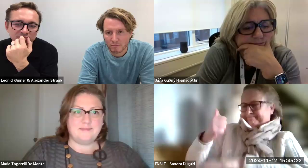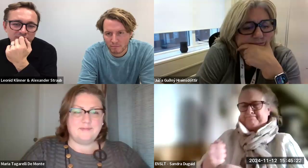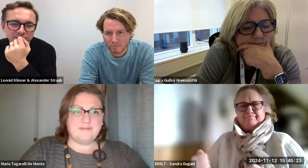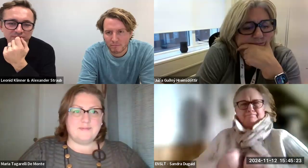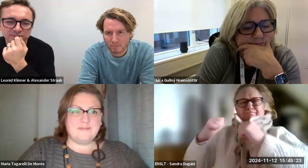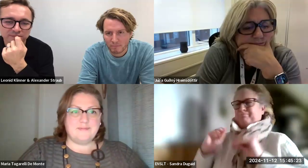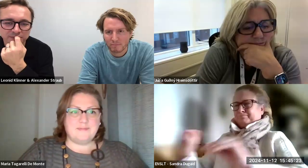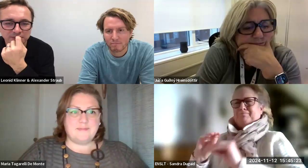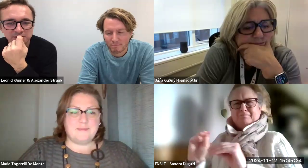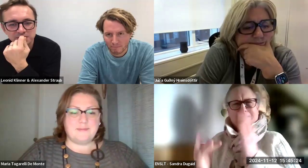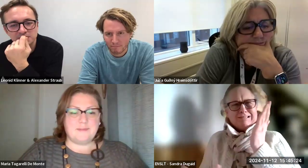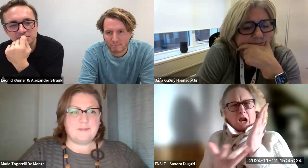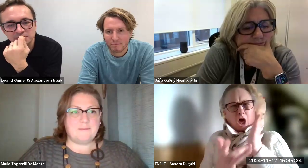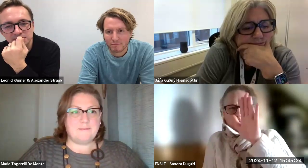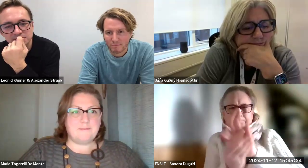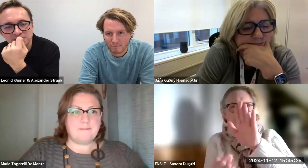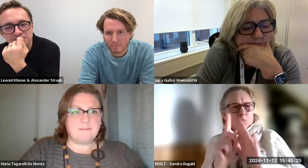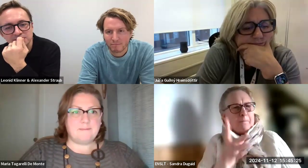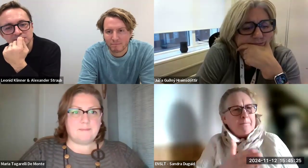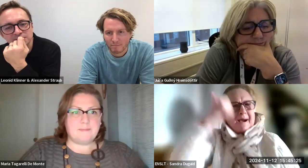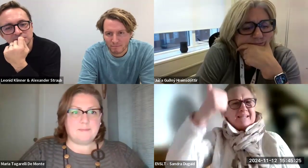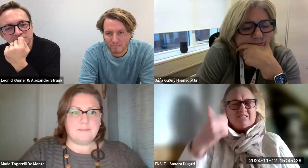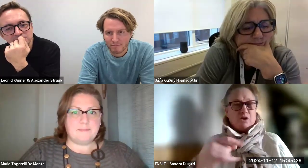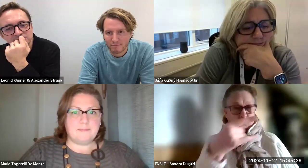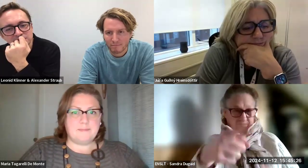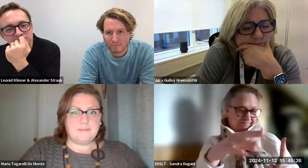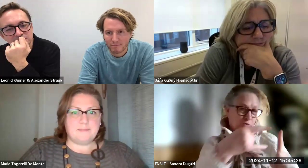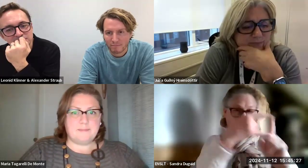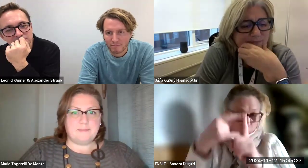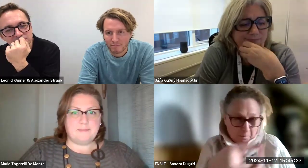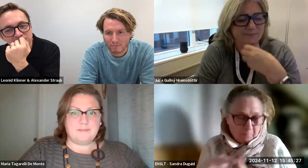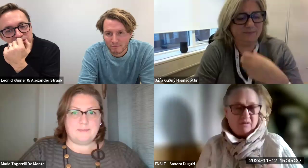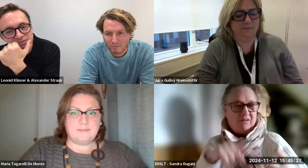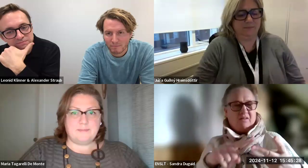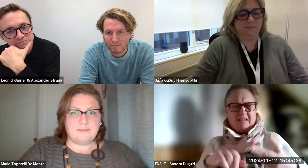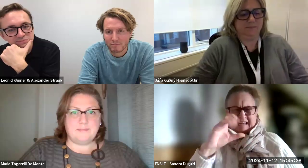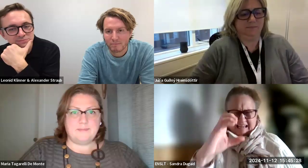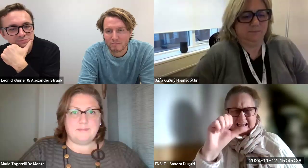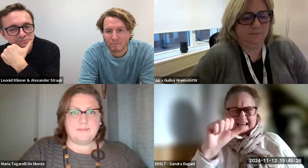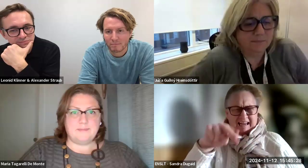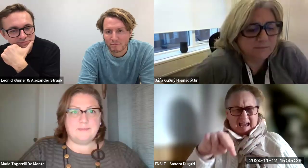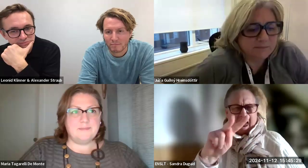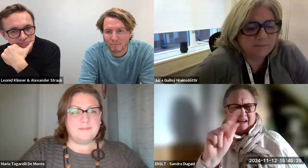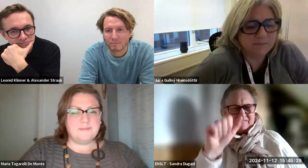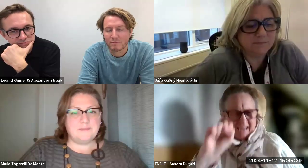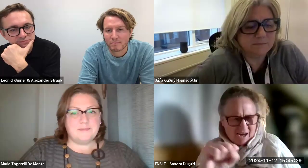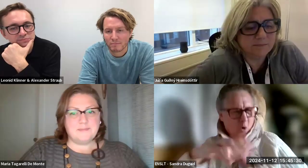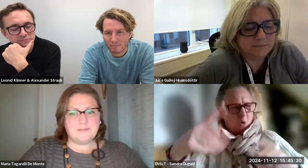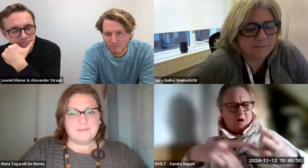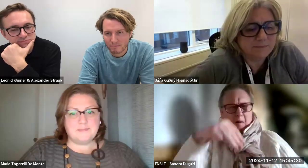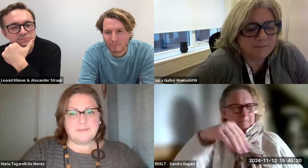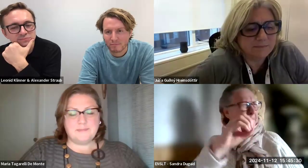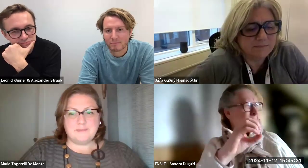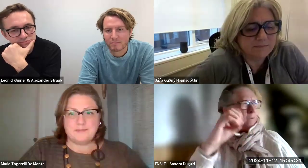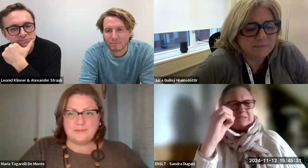there's many different groups. There's academic groups, but there's also independent teachers. And what's the best technology that we can use? So Zoom